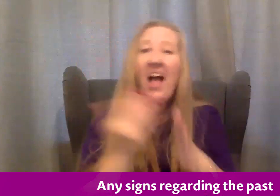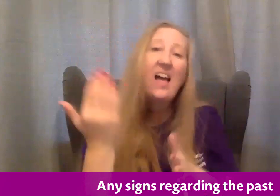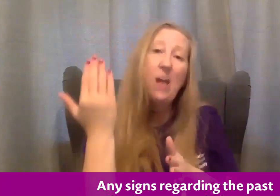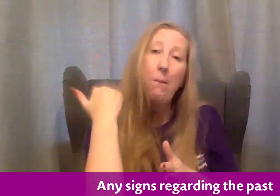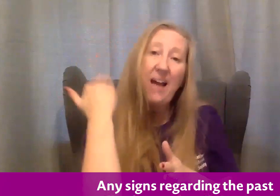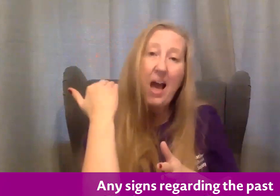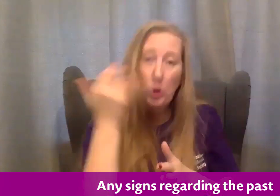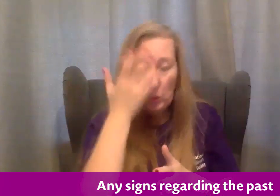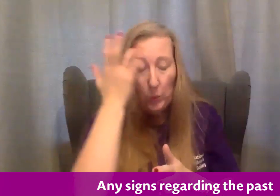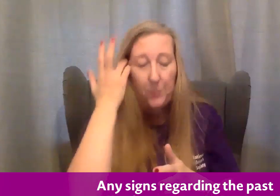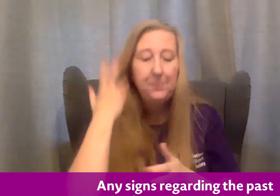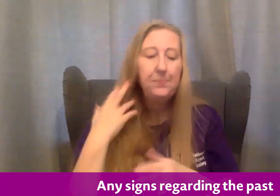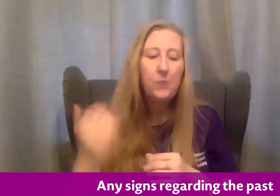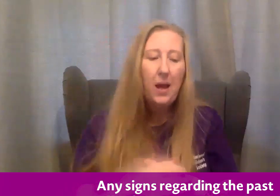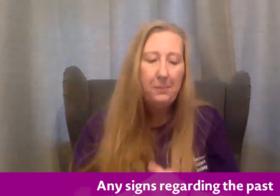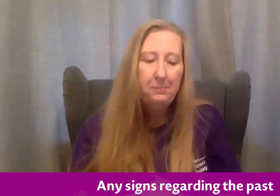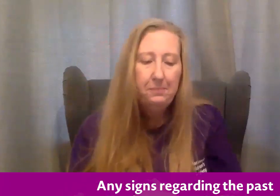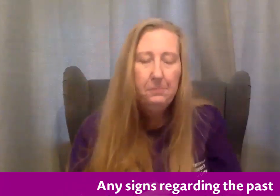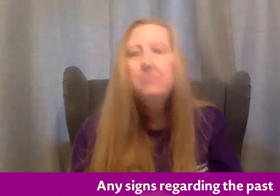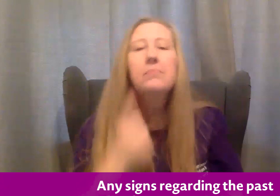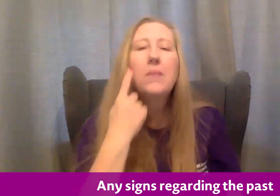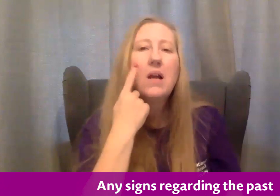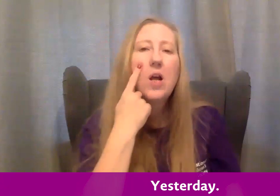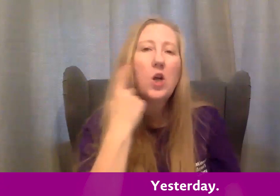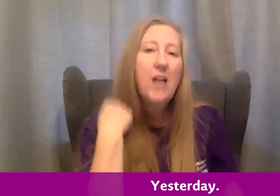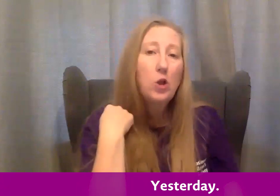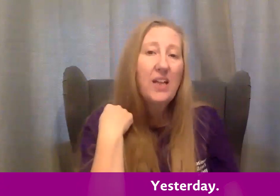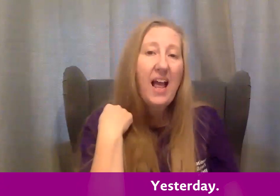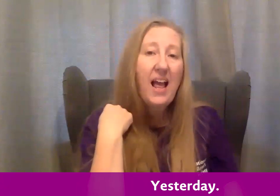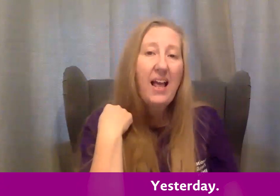Any signs regarding the past will refer to the space behind you, yesterday.